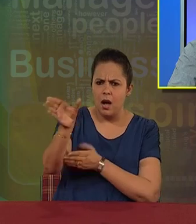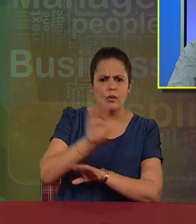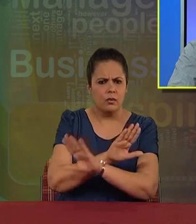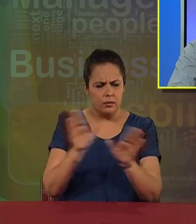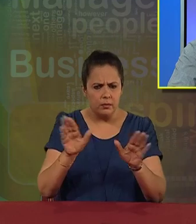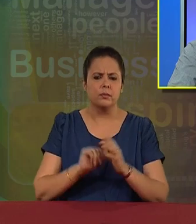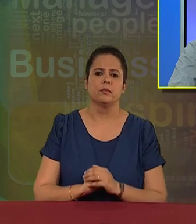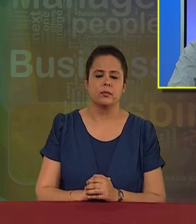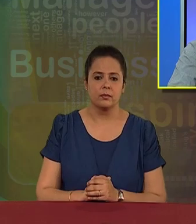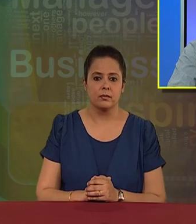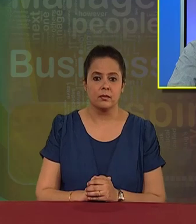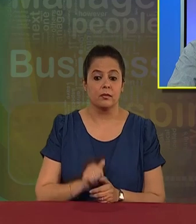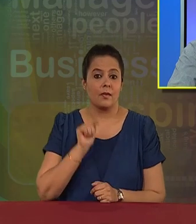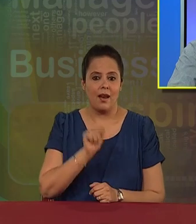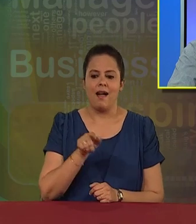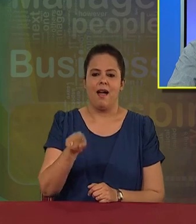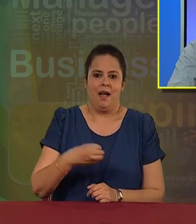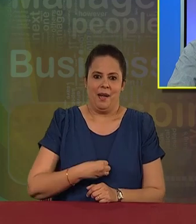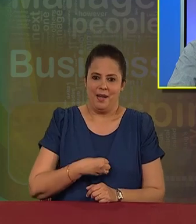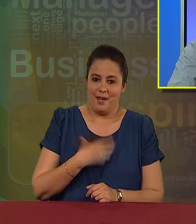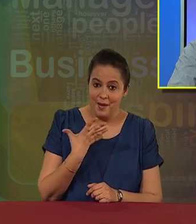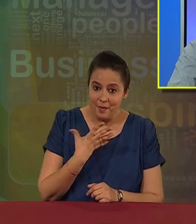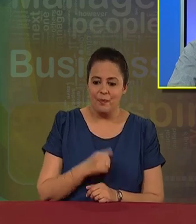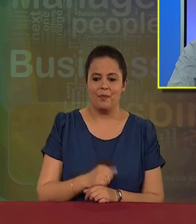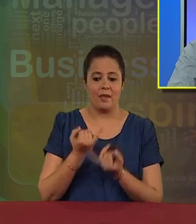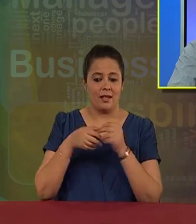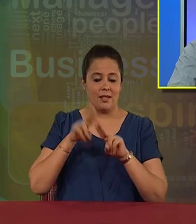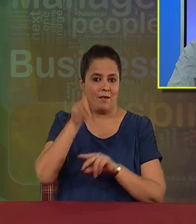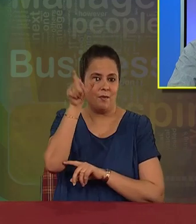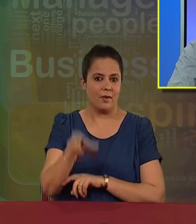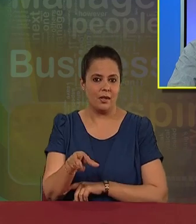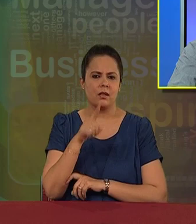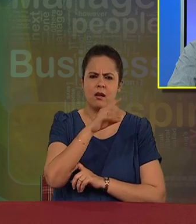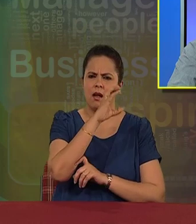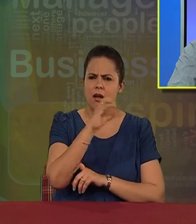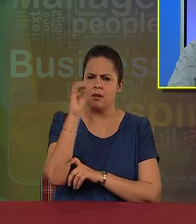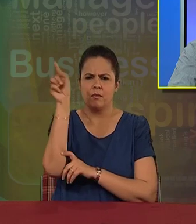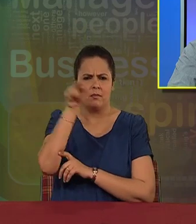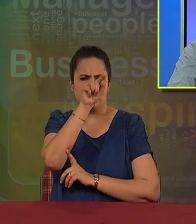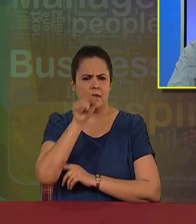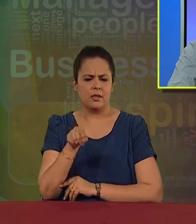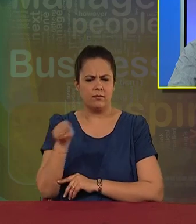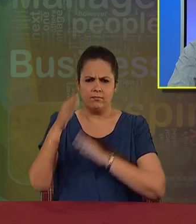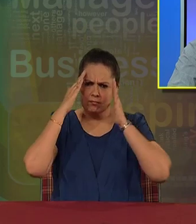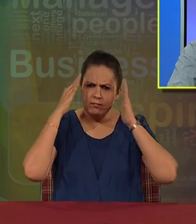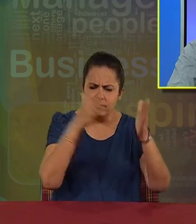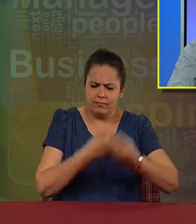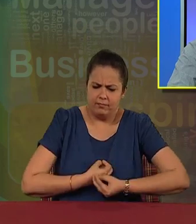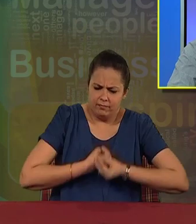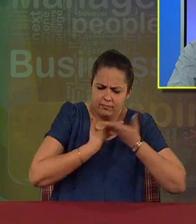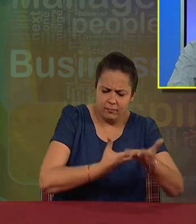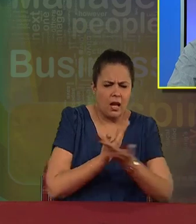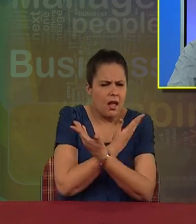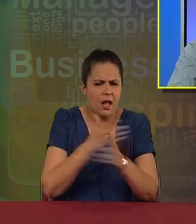of the organization, then the employee will be giving their 100%. He will be ready to